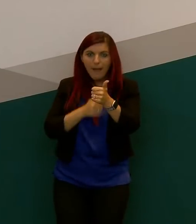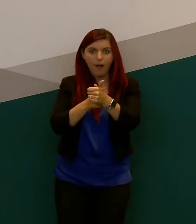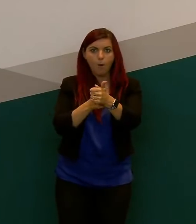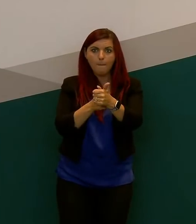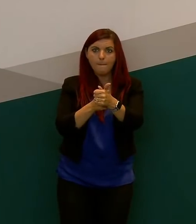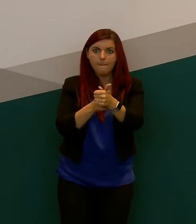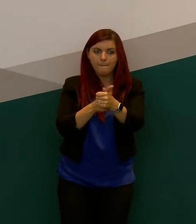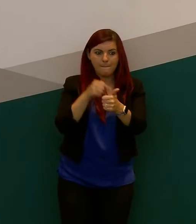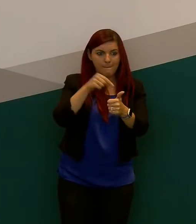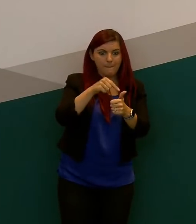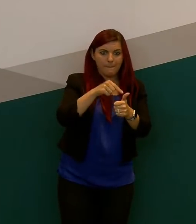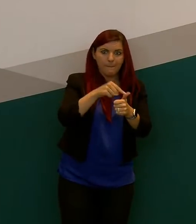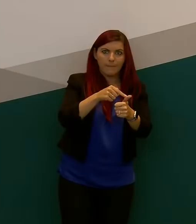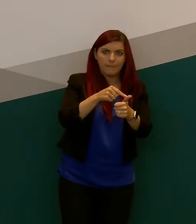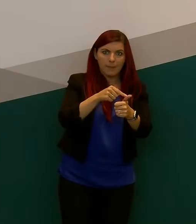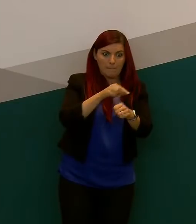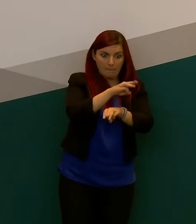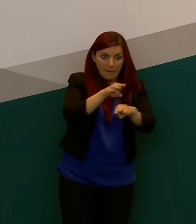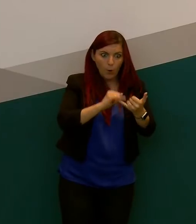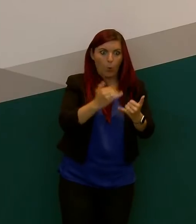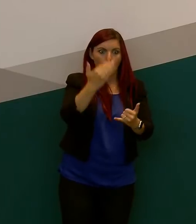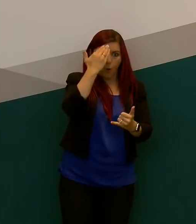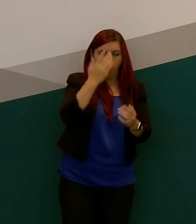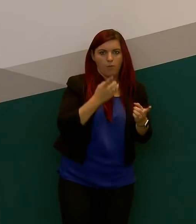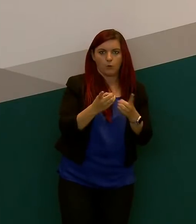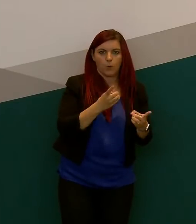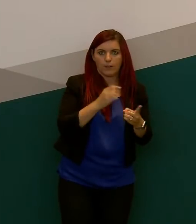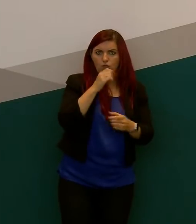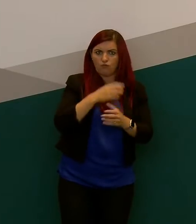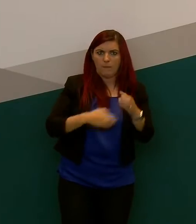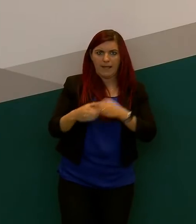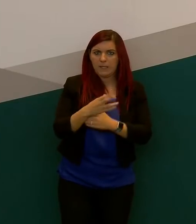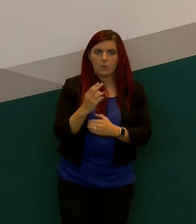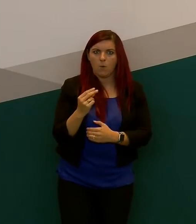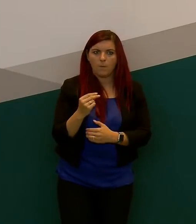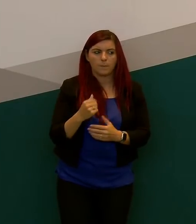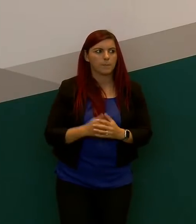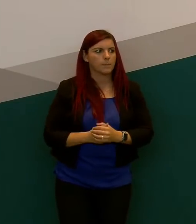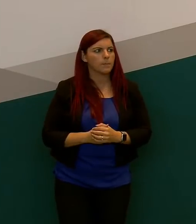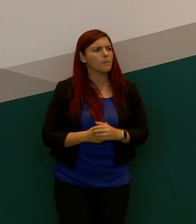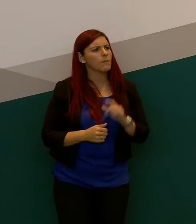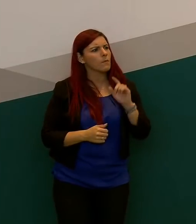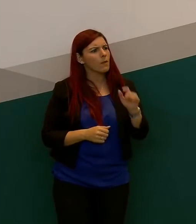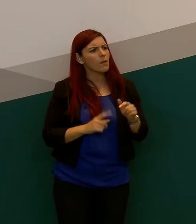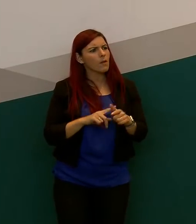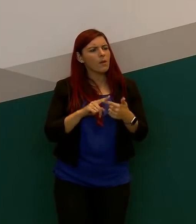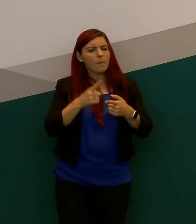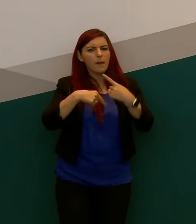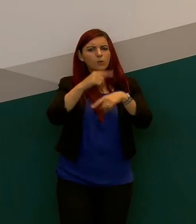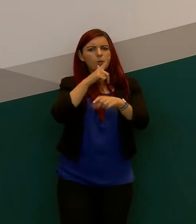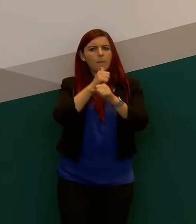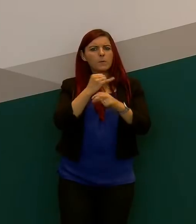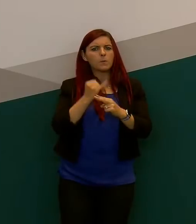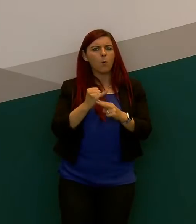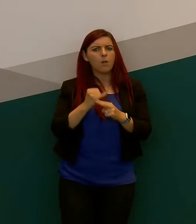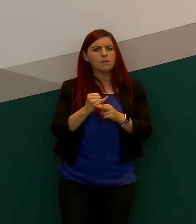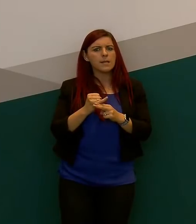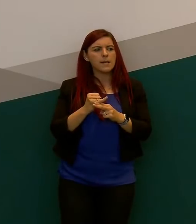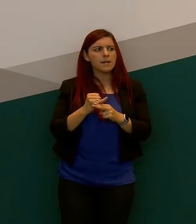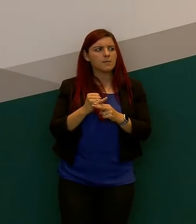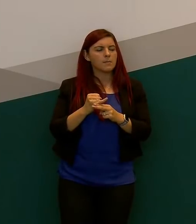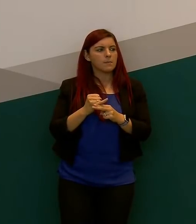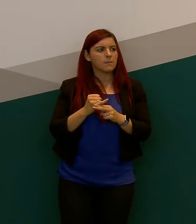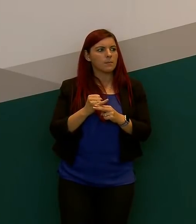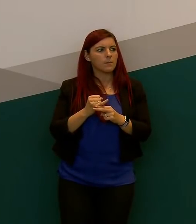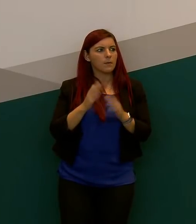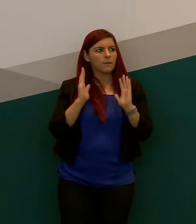of an informed public. They don't replace that. Okay. Sorry, just to go back onto schools, if I could. You were